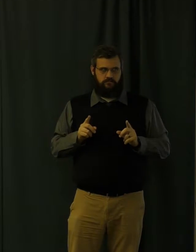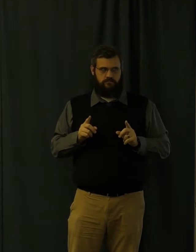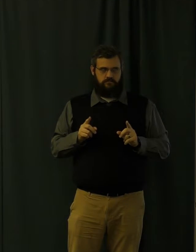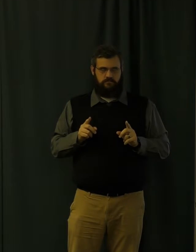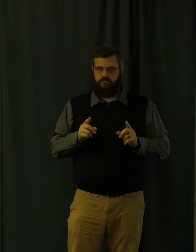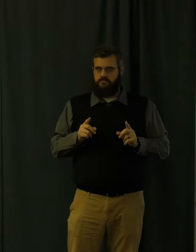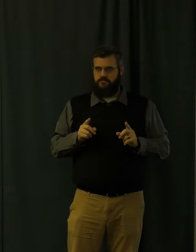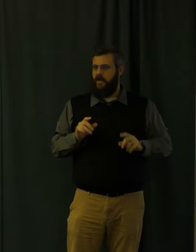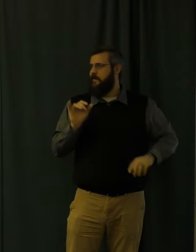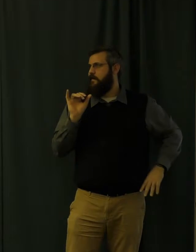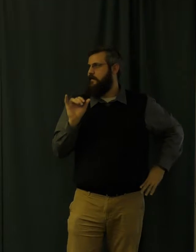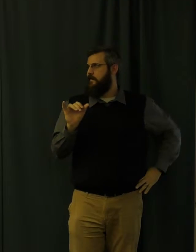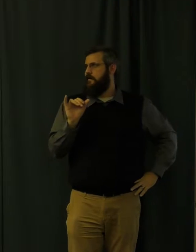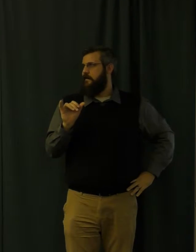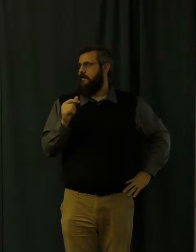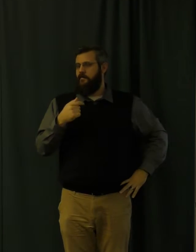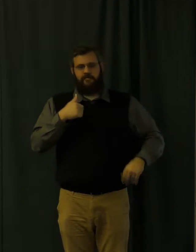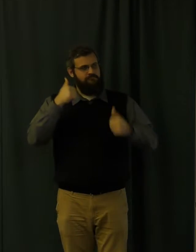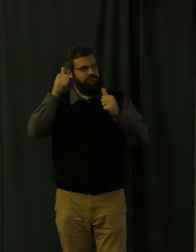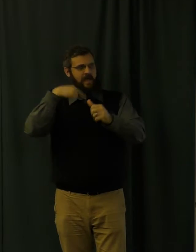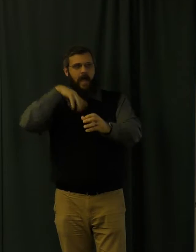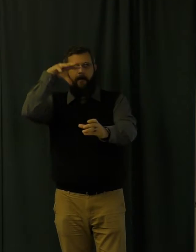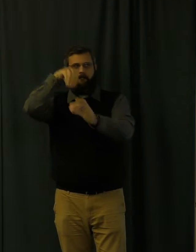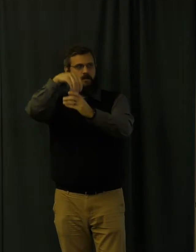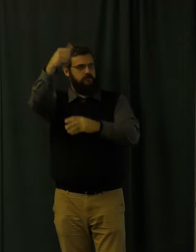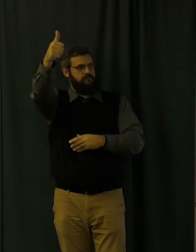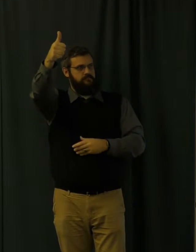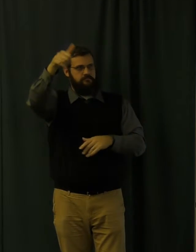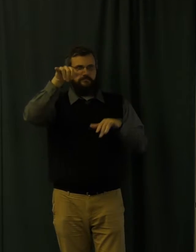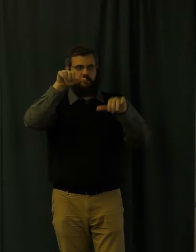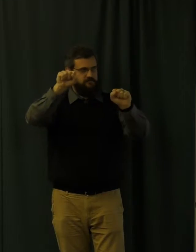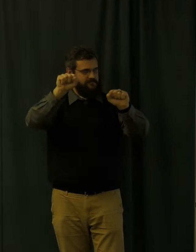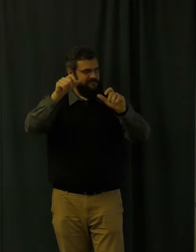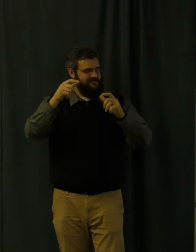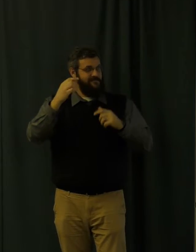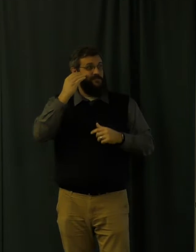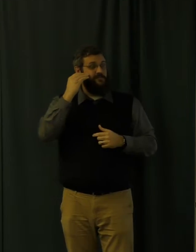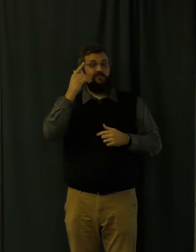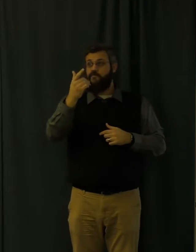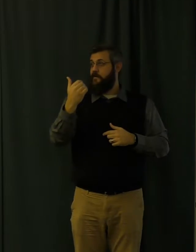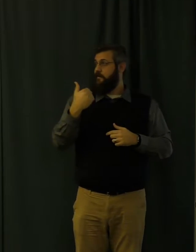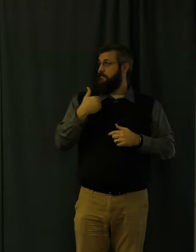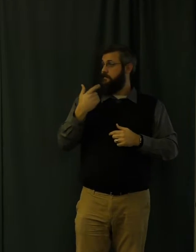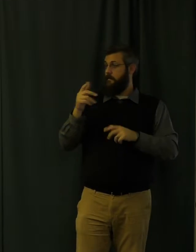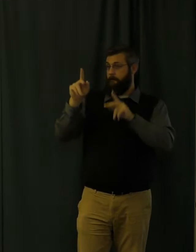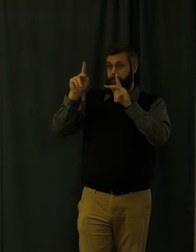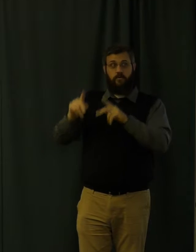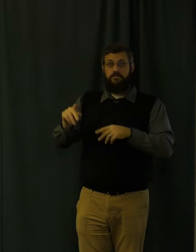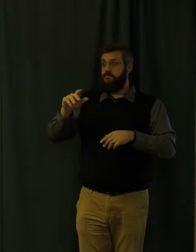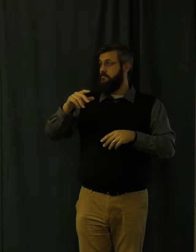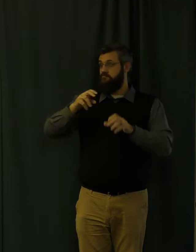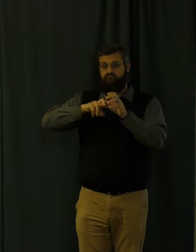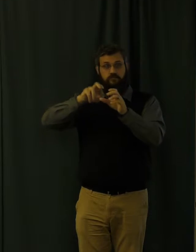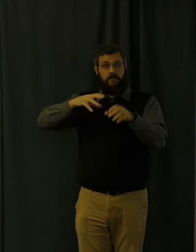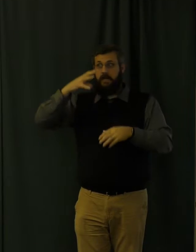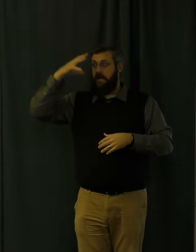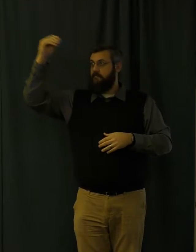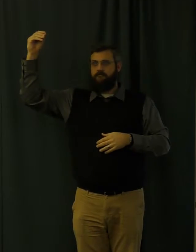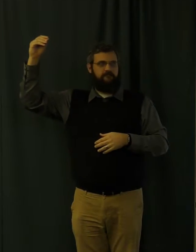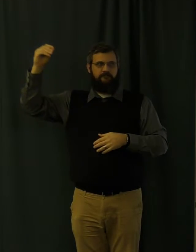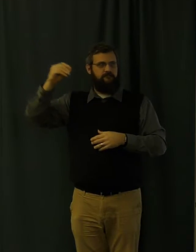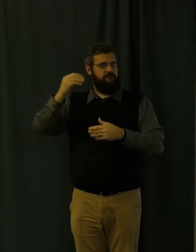So I was like, I'm in. Okay. So, you know, when you've got somebody who leaves, you don't have to worry about